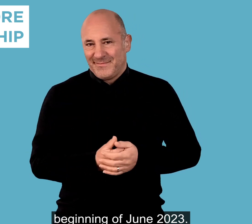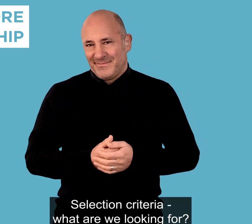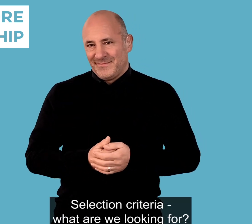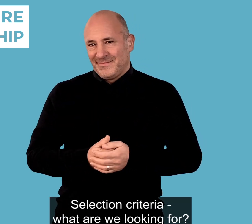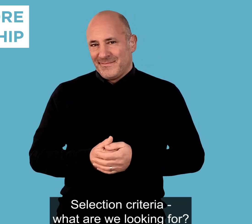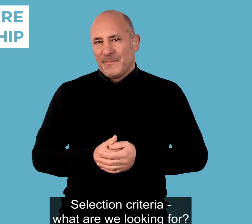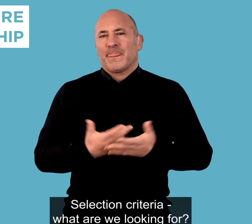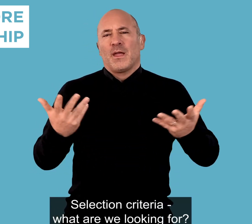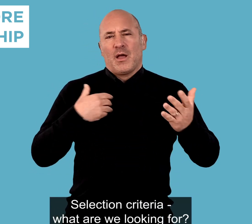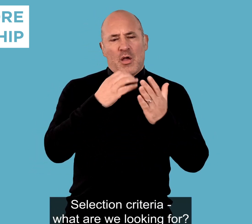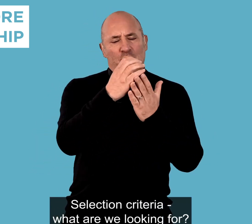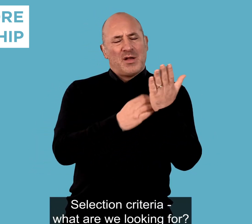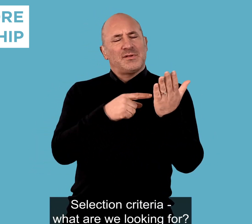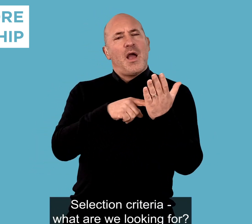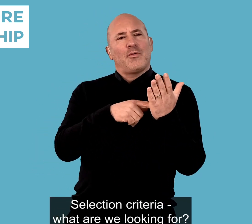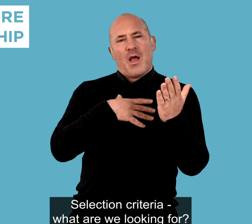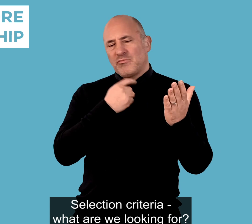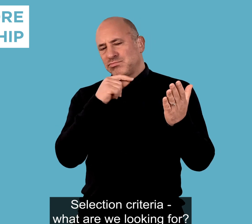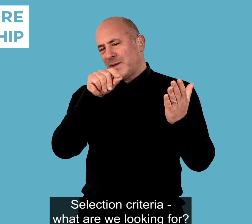Selection criteria What are we looking for?